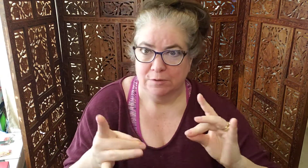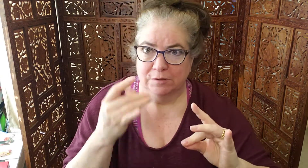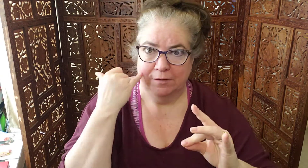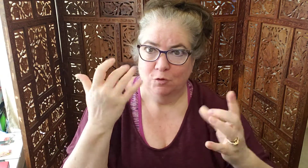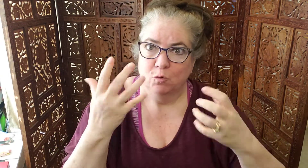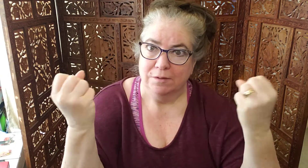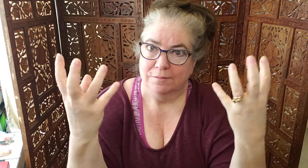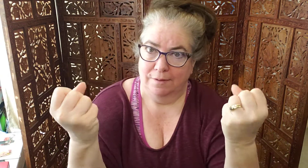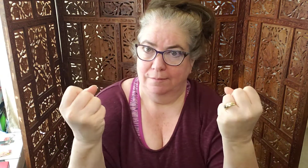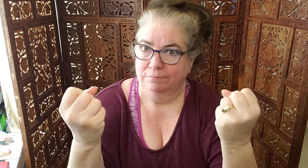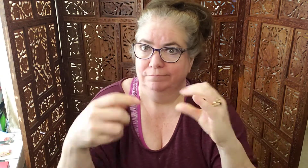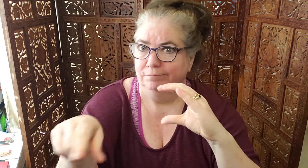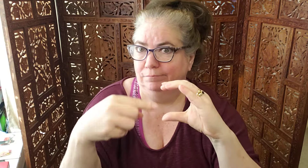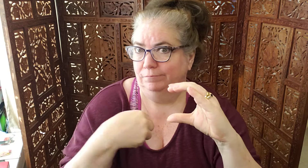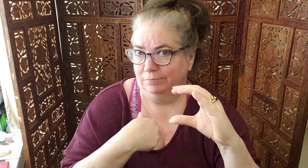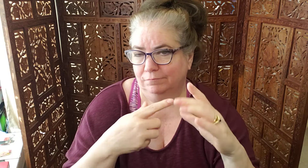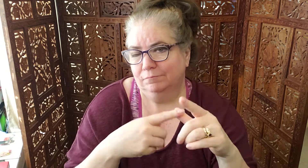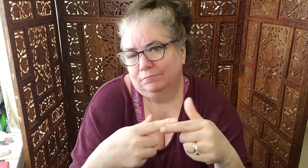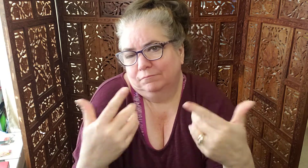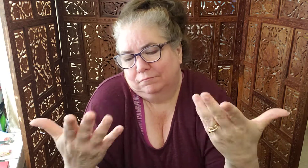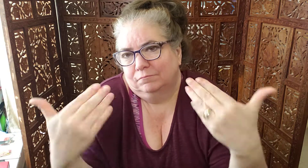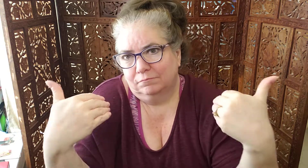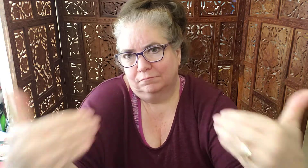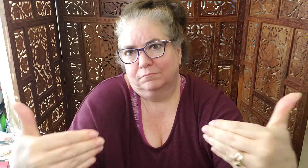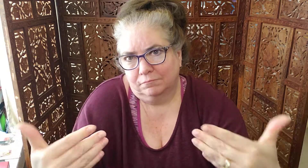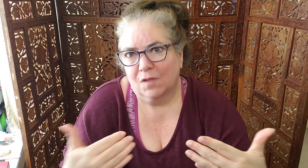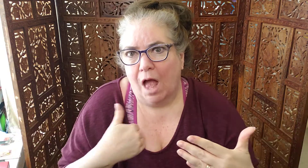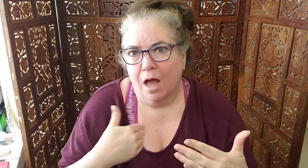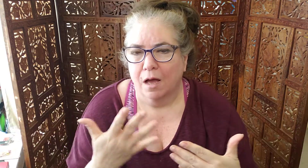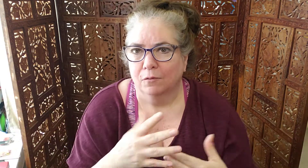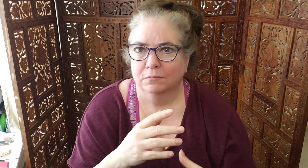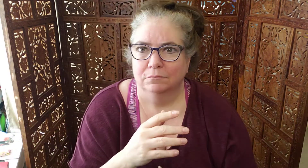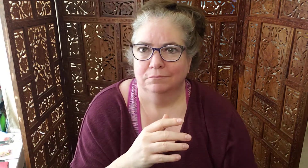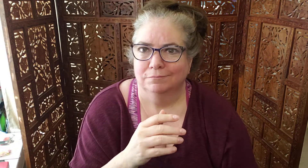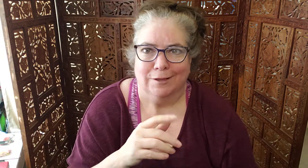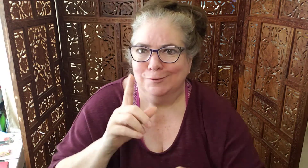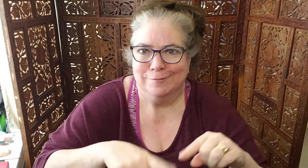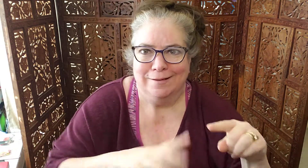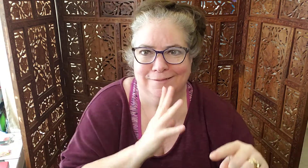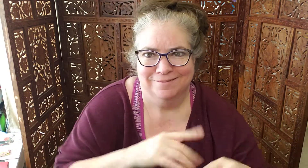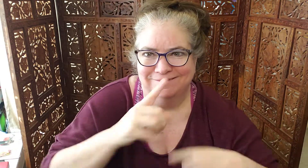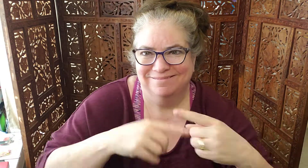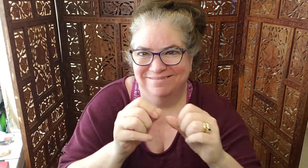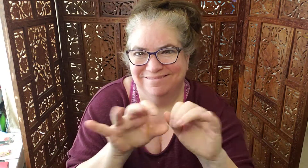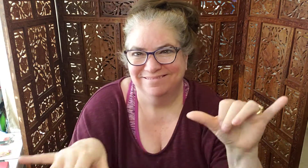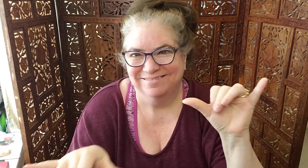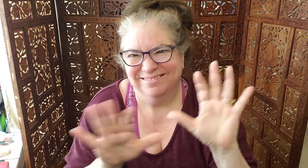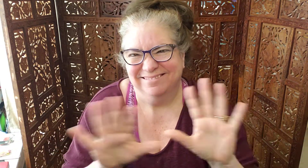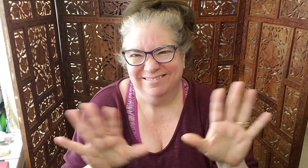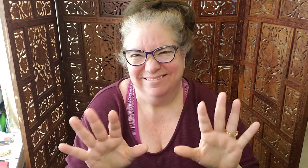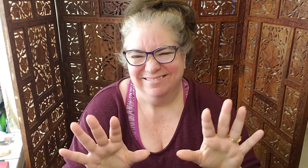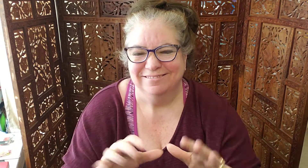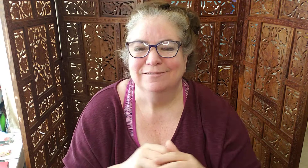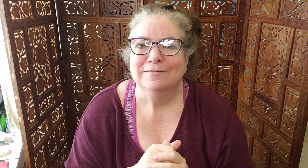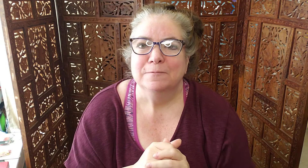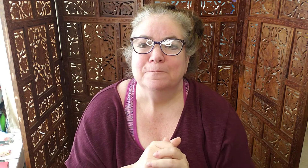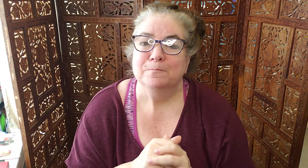me and I'll arrange for that to happen. Let us start. Let me see.